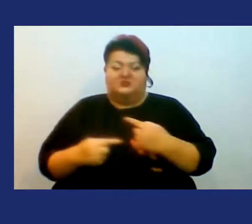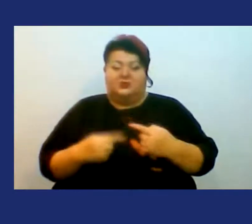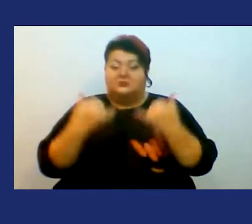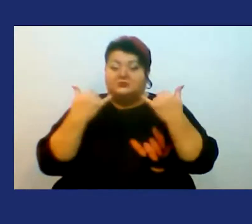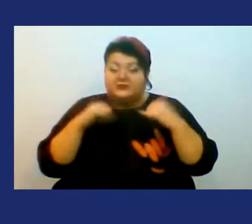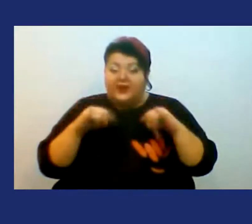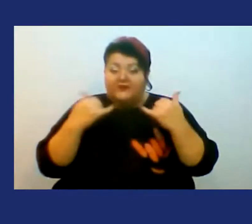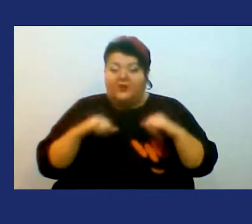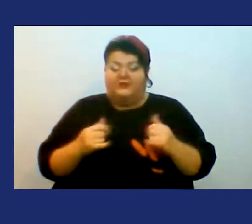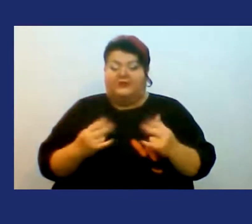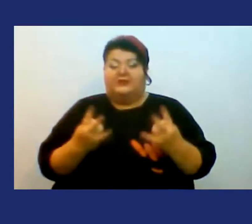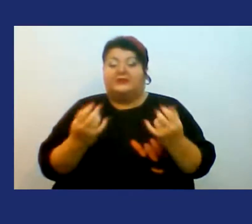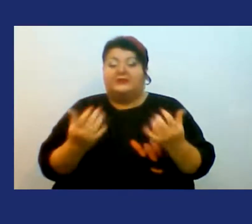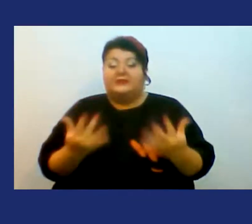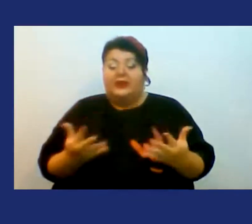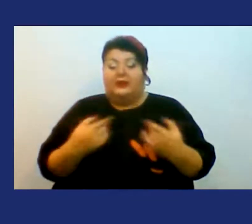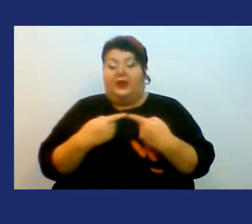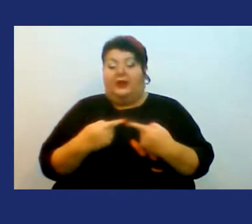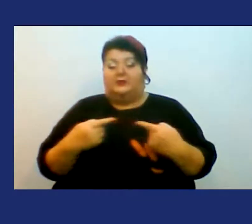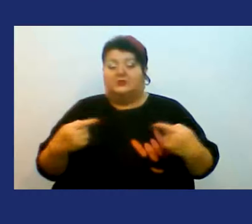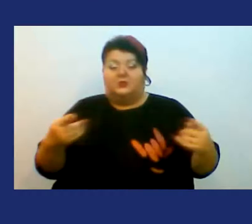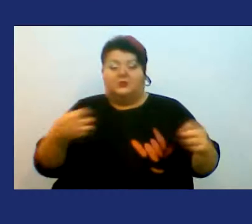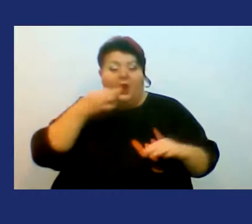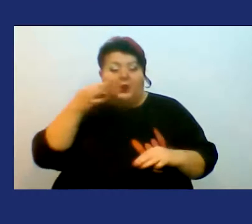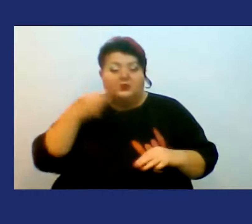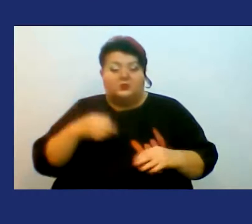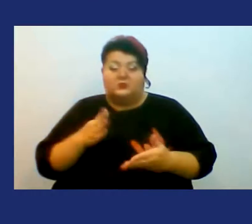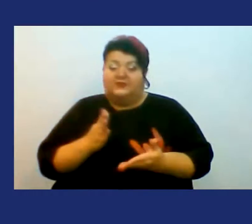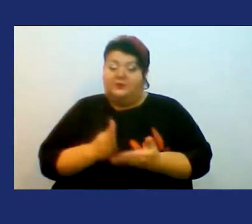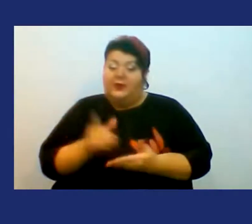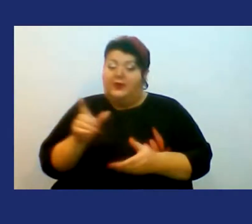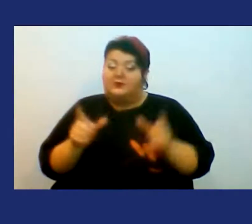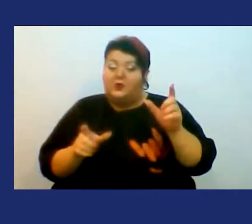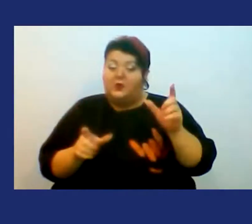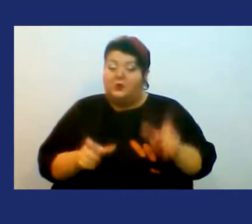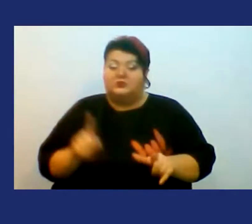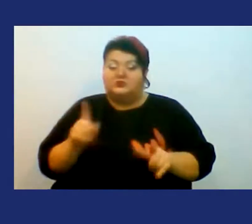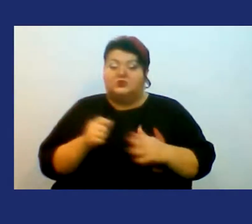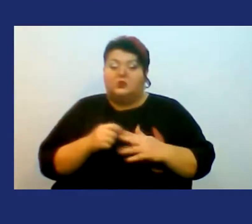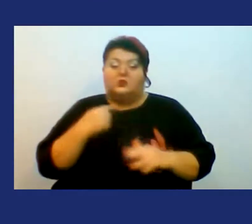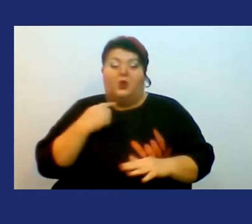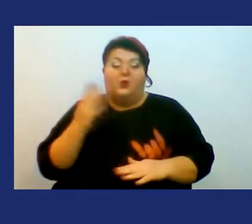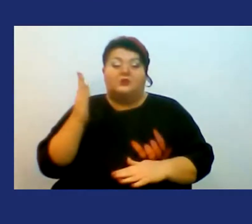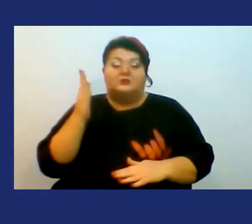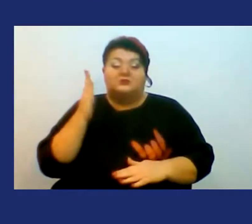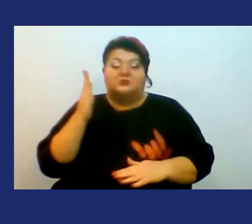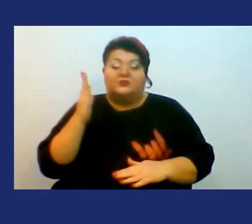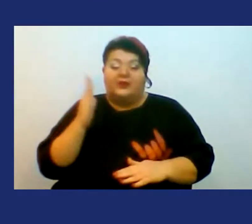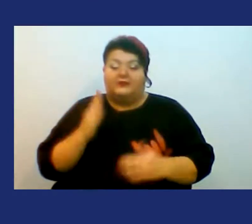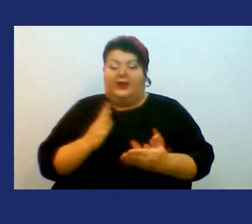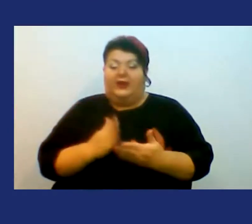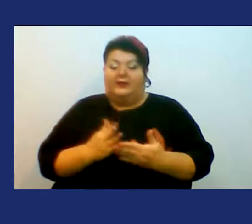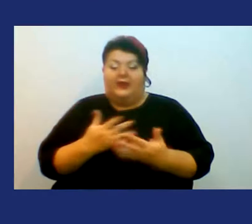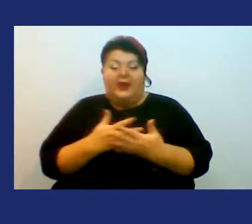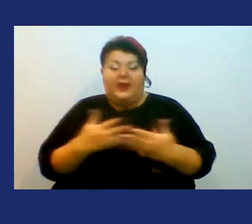around the country. You mentioned that you're running a local campaign. Can you talk a little bit about what it's been like to campaign